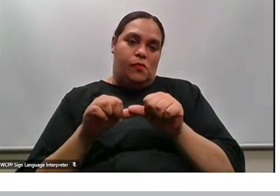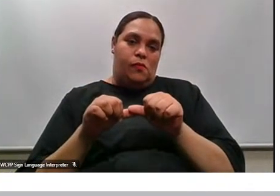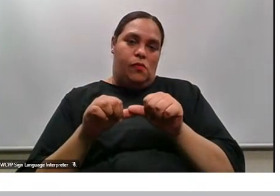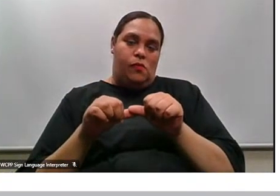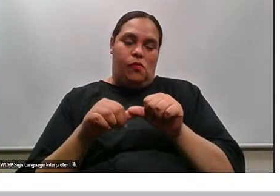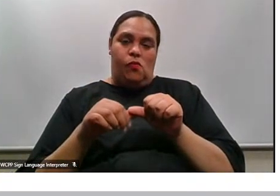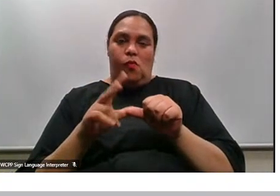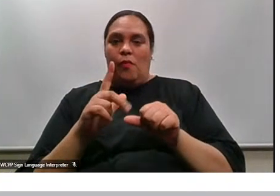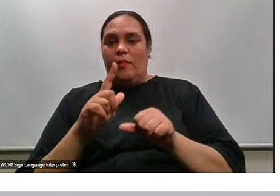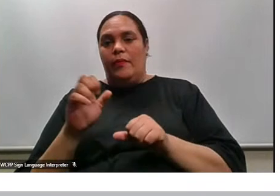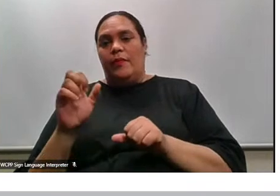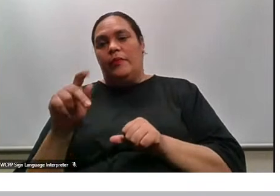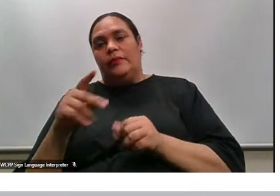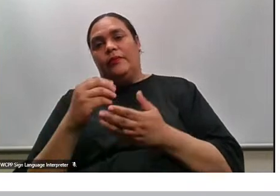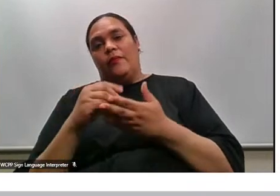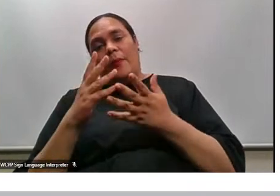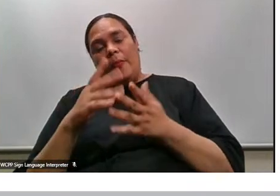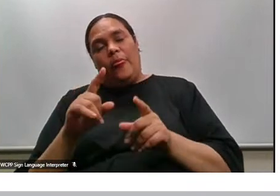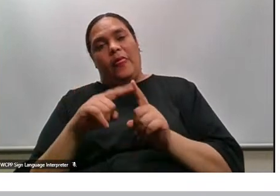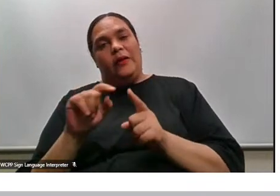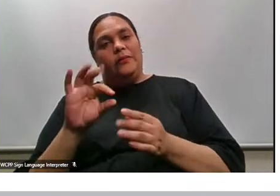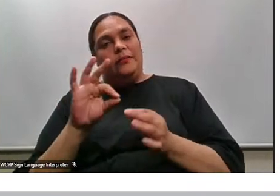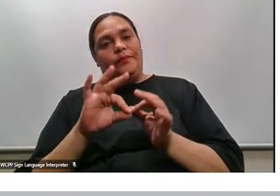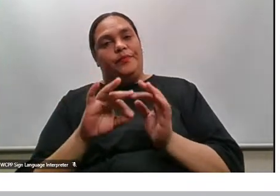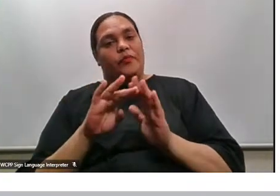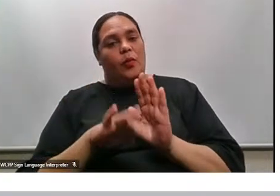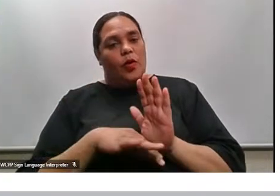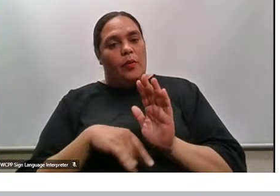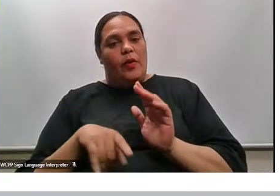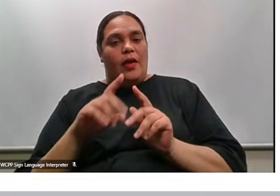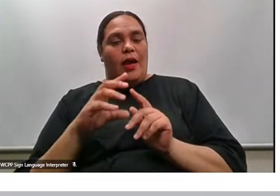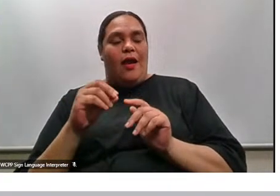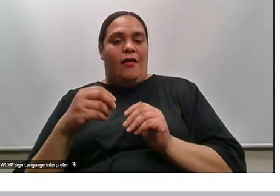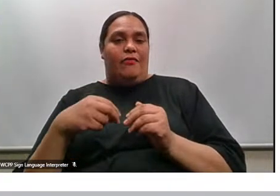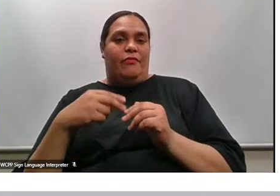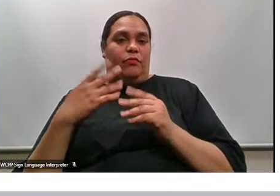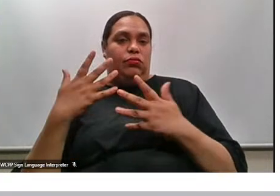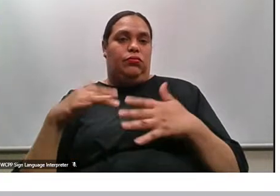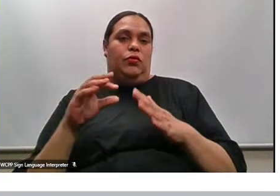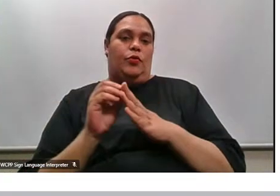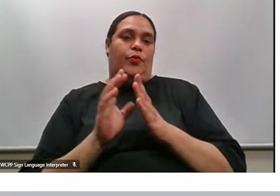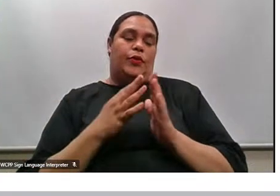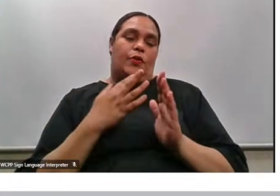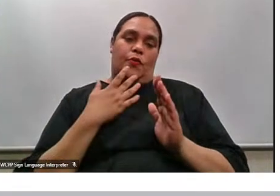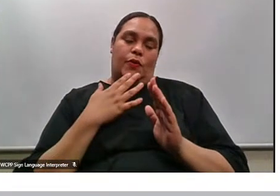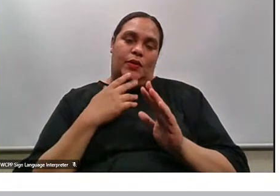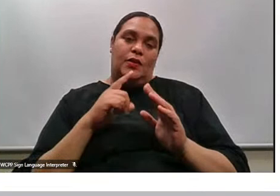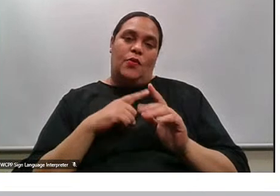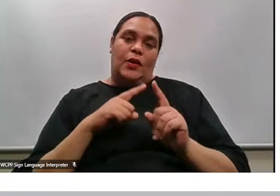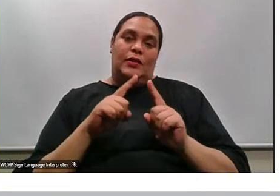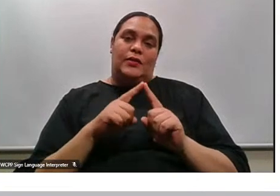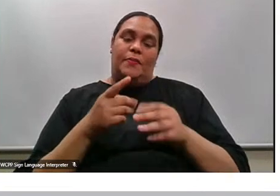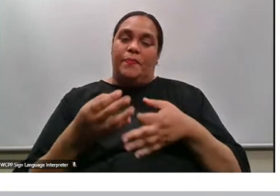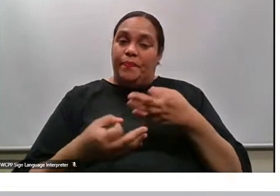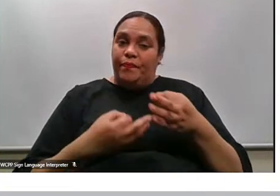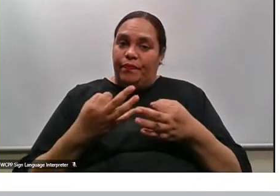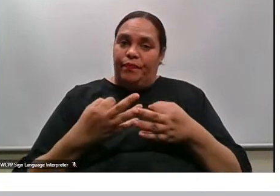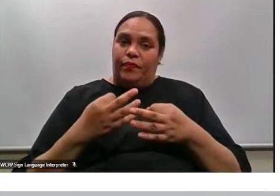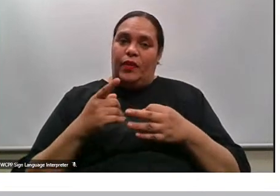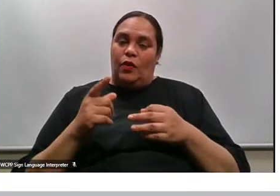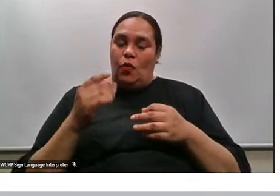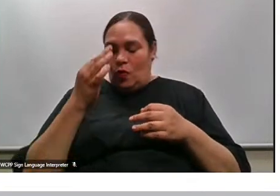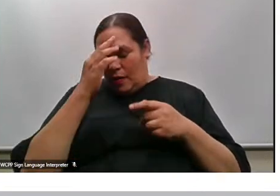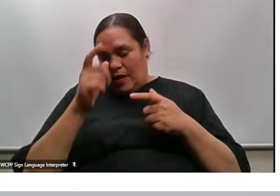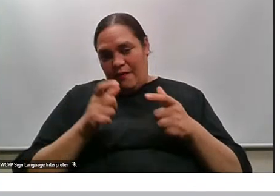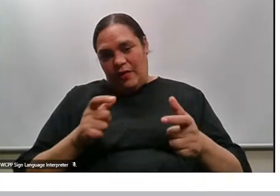of LEAP officers and that particular program, this has been highlighted as a risk, as the explanation under the